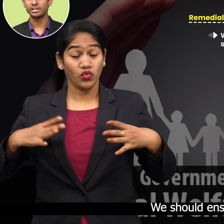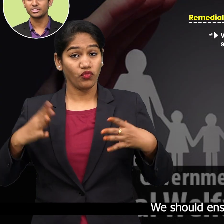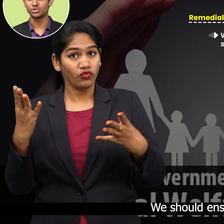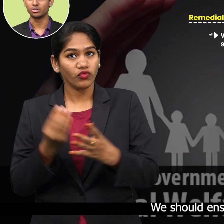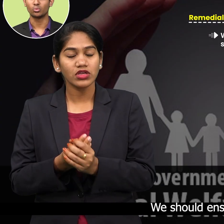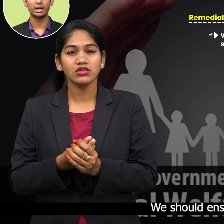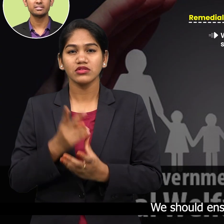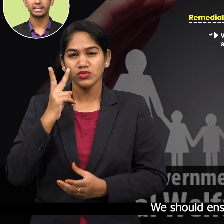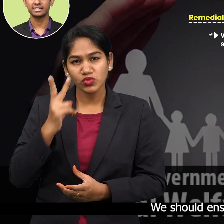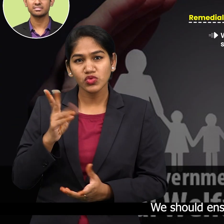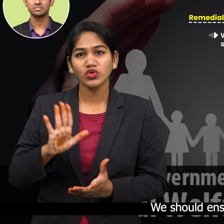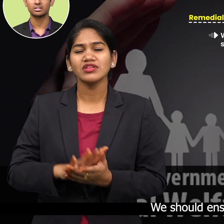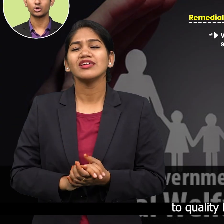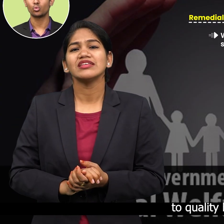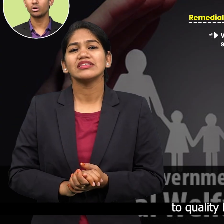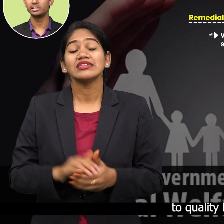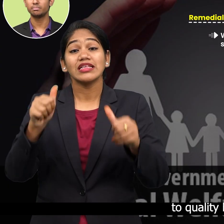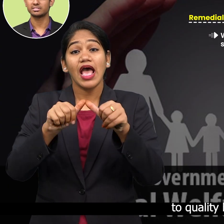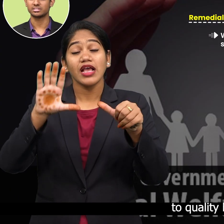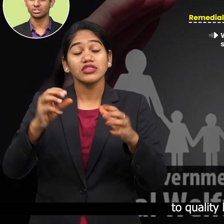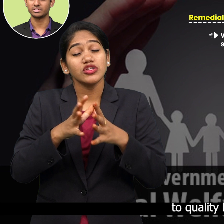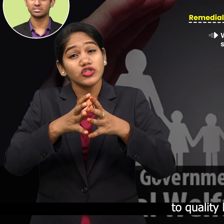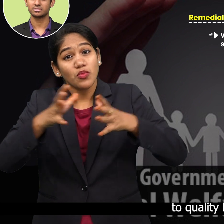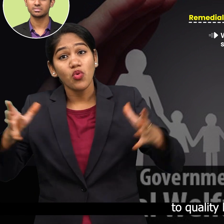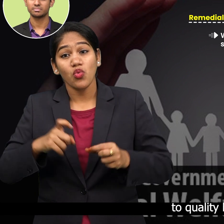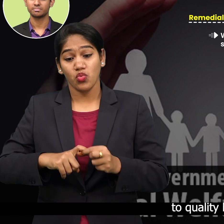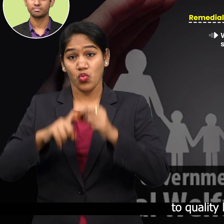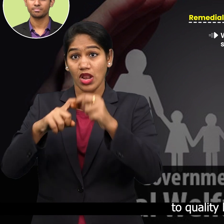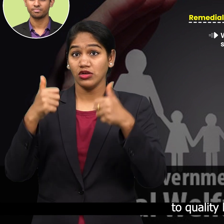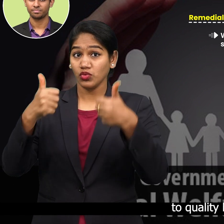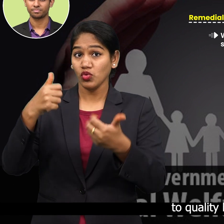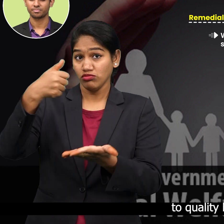We should ensure wider access to quality basic services